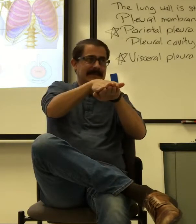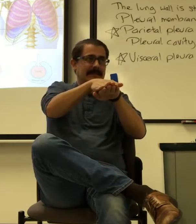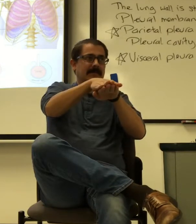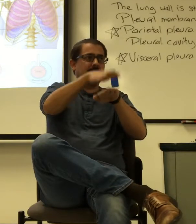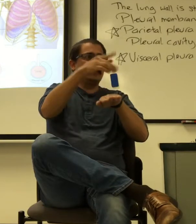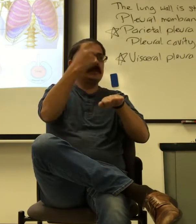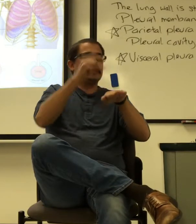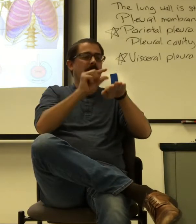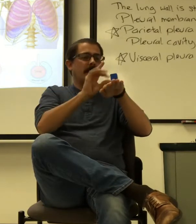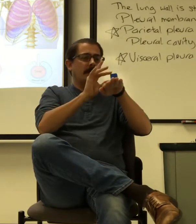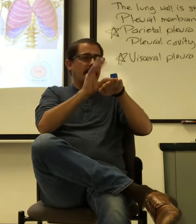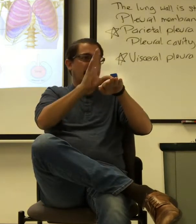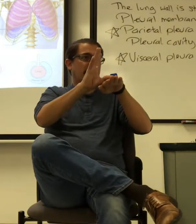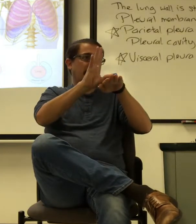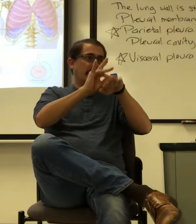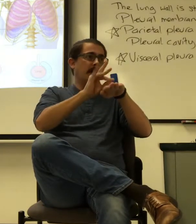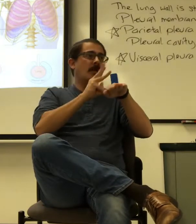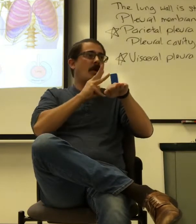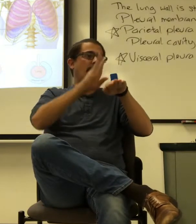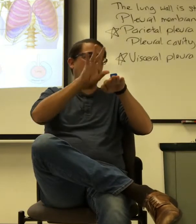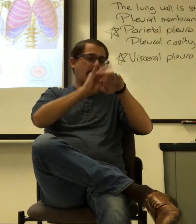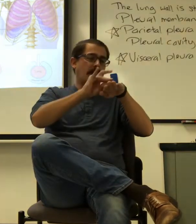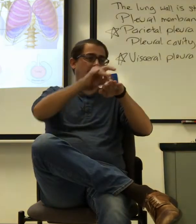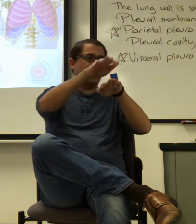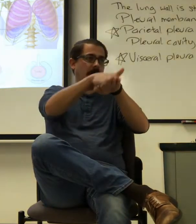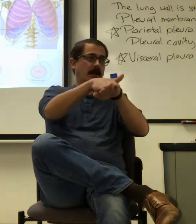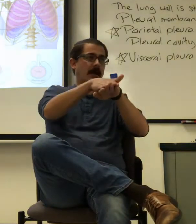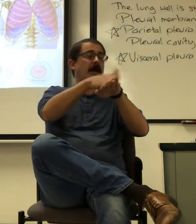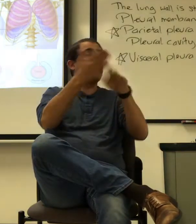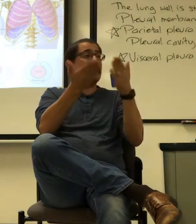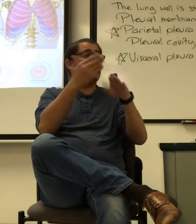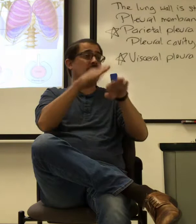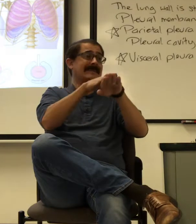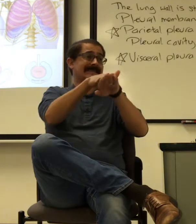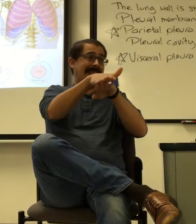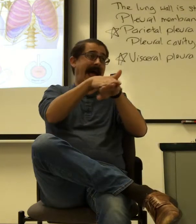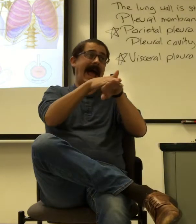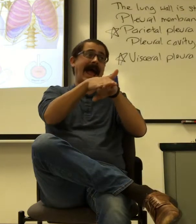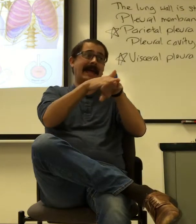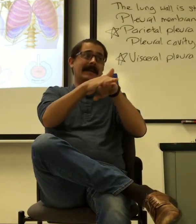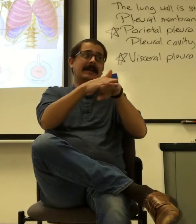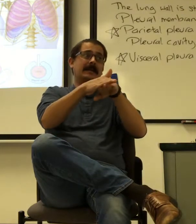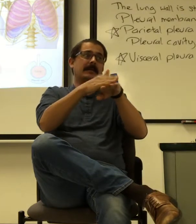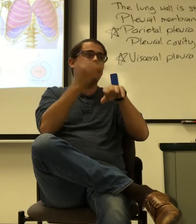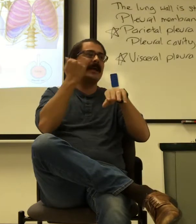because of the cohesive forces of the water. Maybe you could slide them